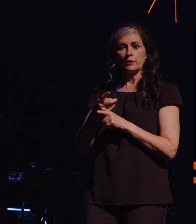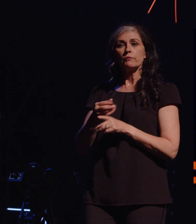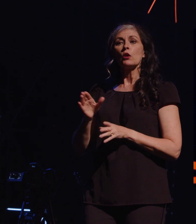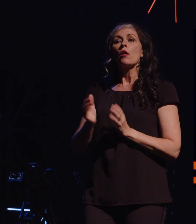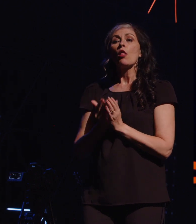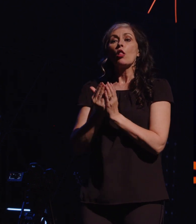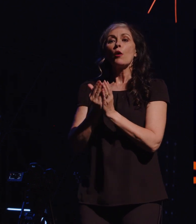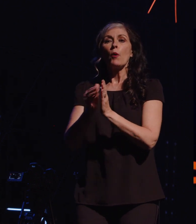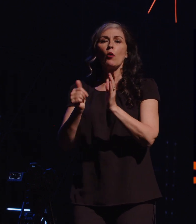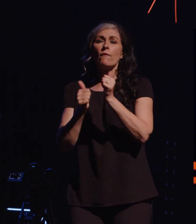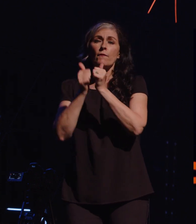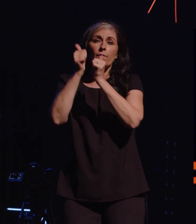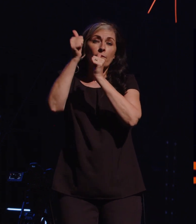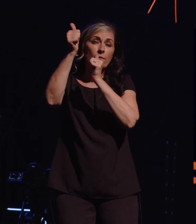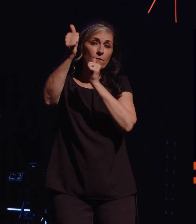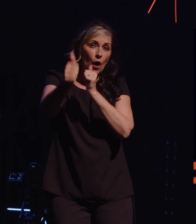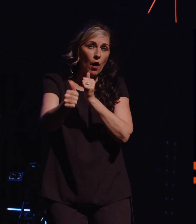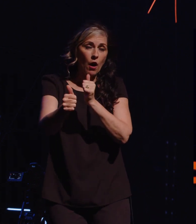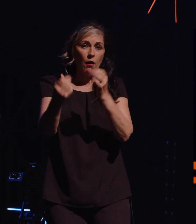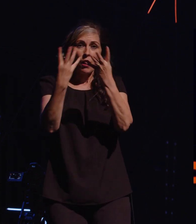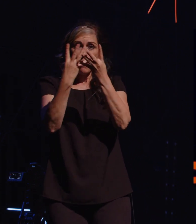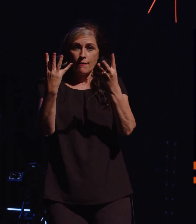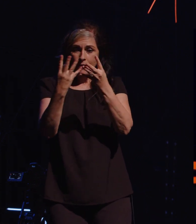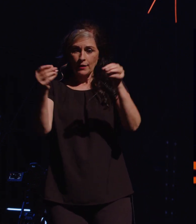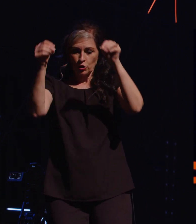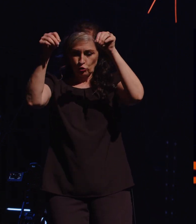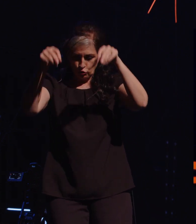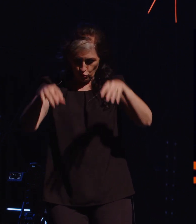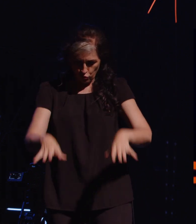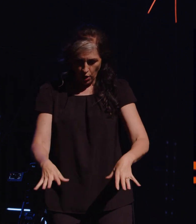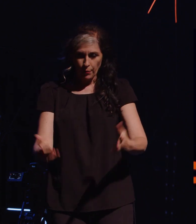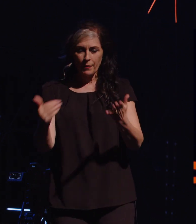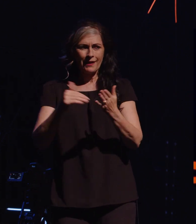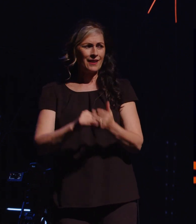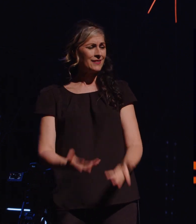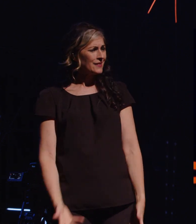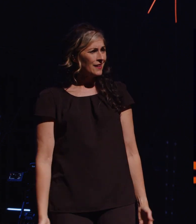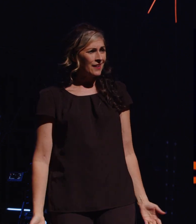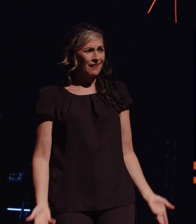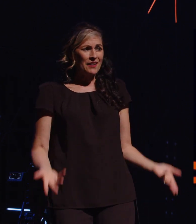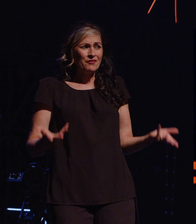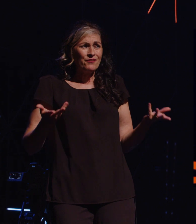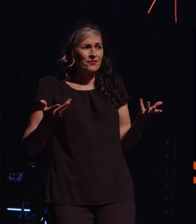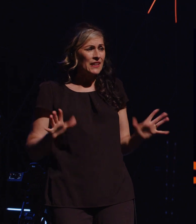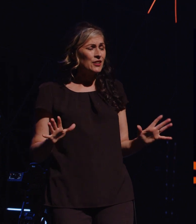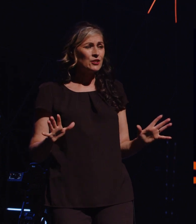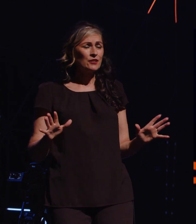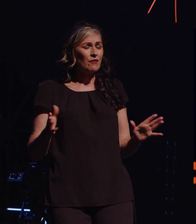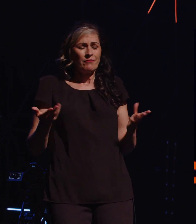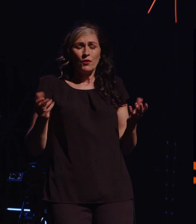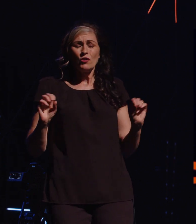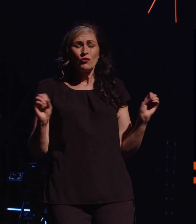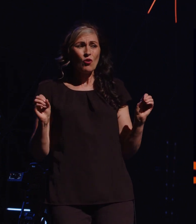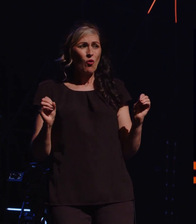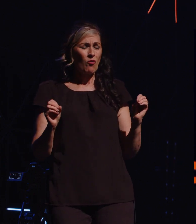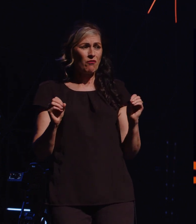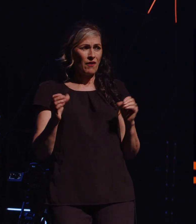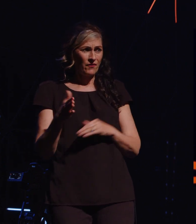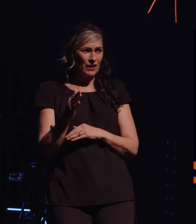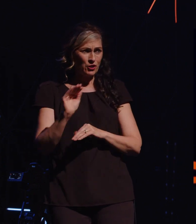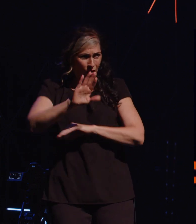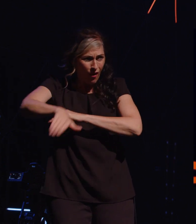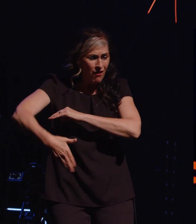out into the deep. And I want you to take your nets and drop them again. And Simon's like, I already did this. There's no fish,